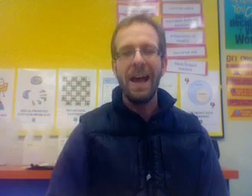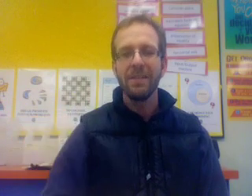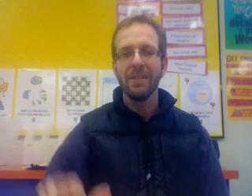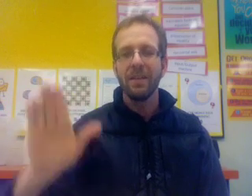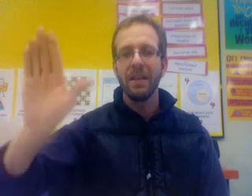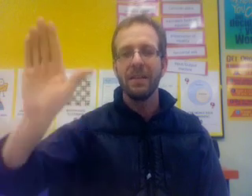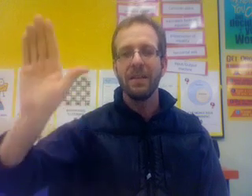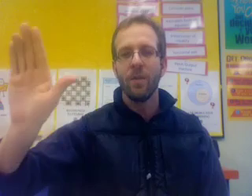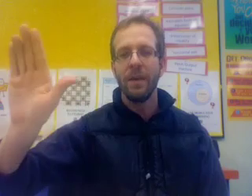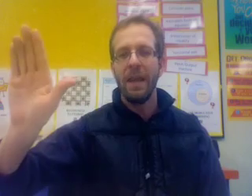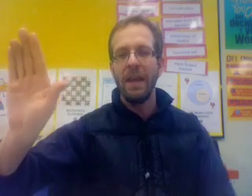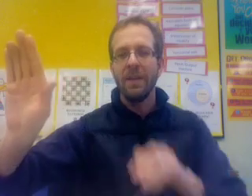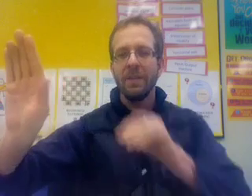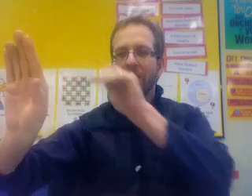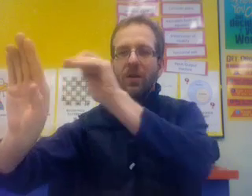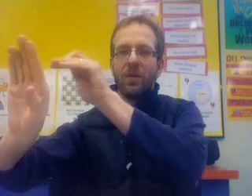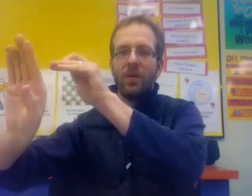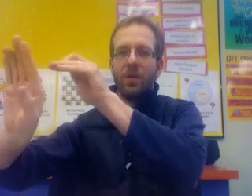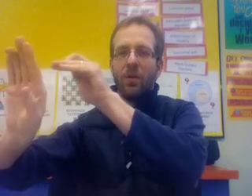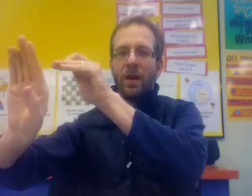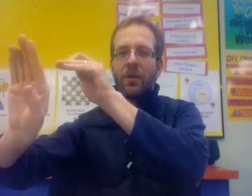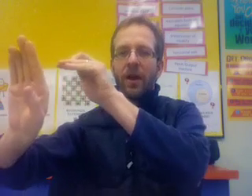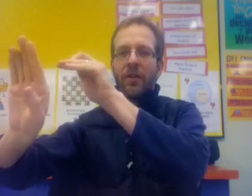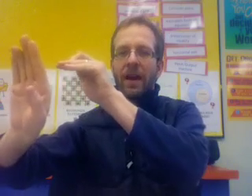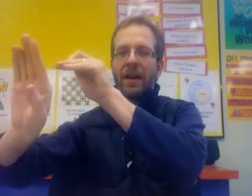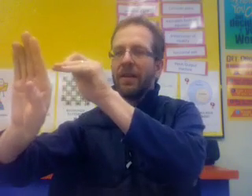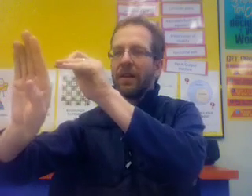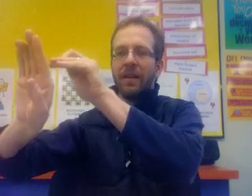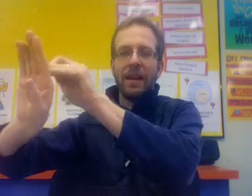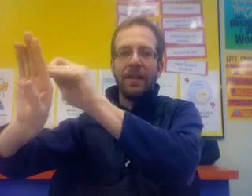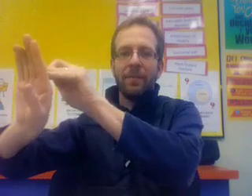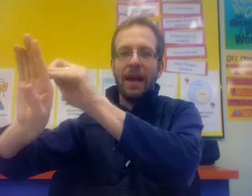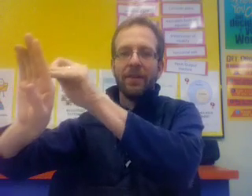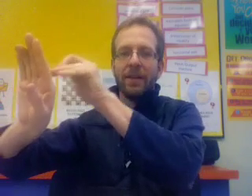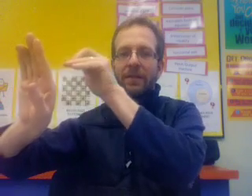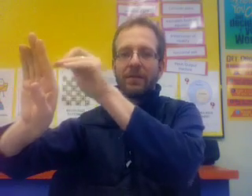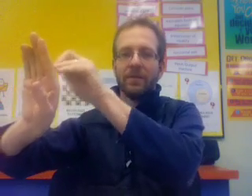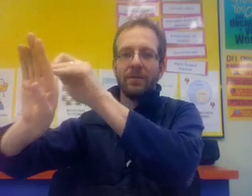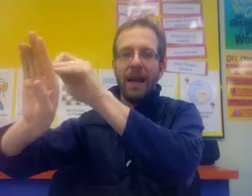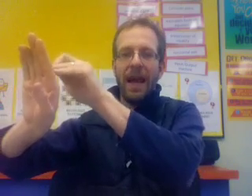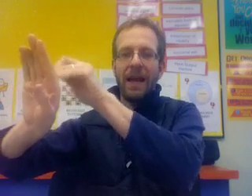At is the open hand, with your other hand hitting the back of it. At